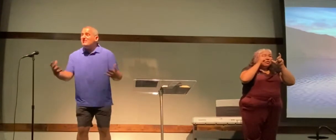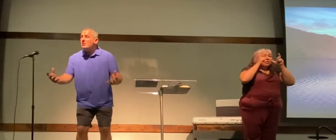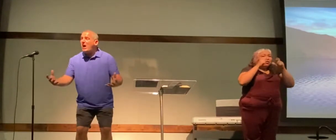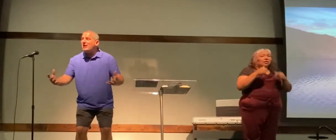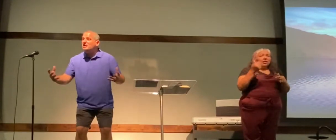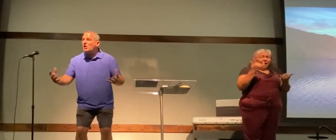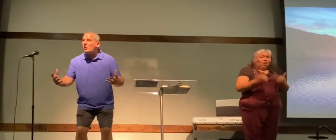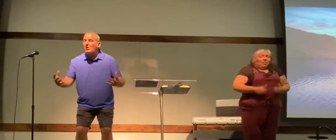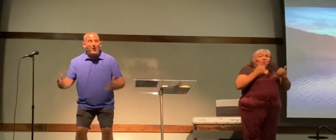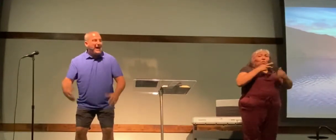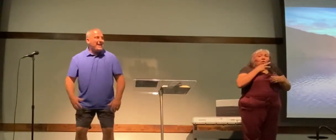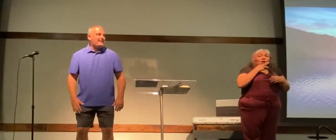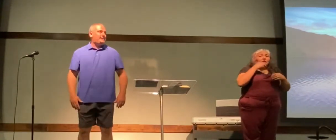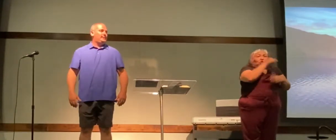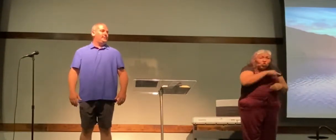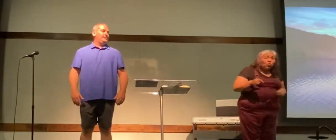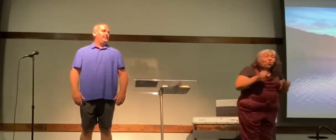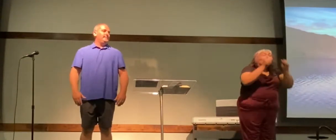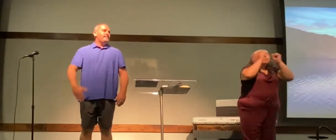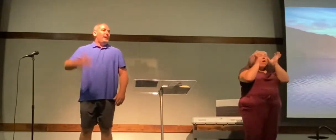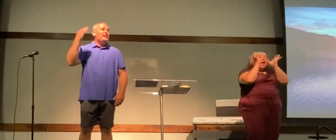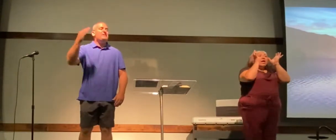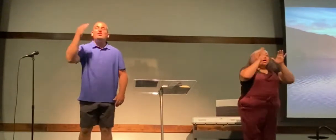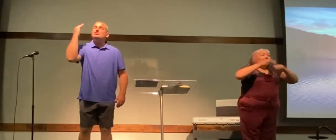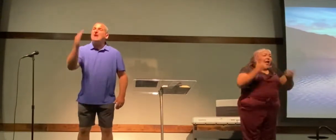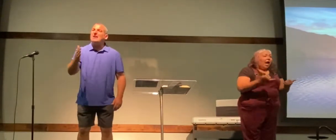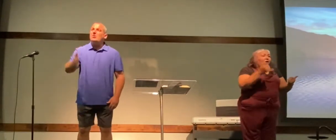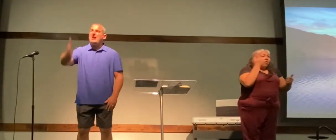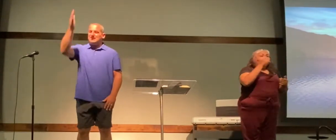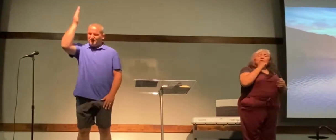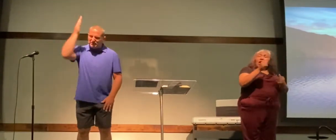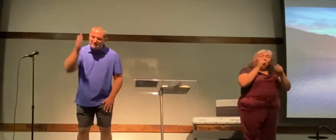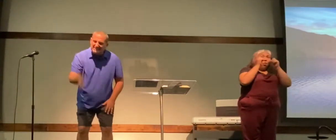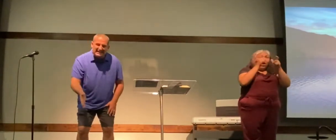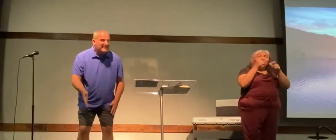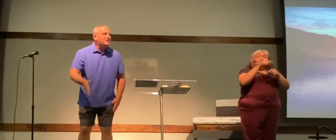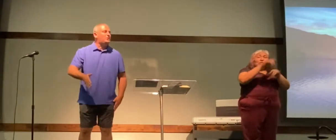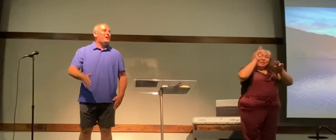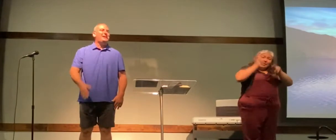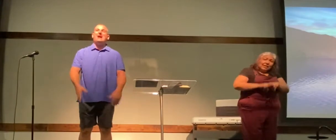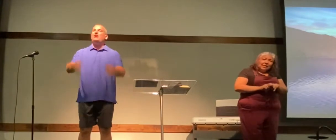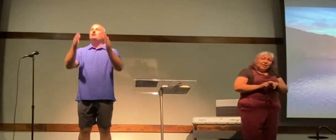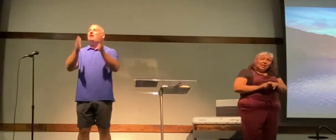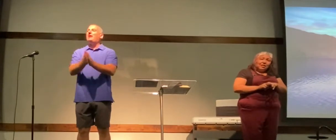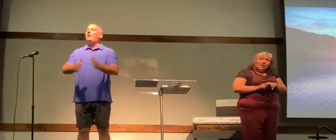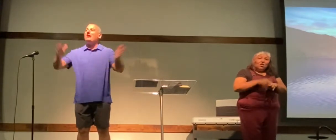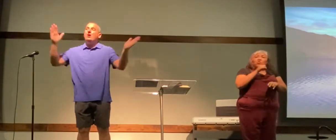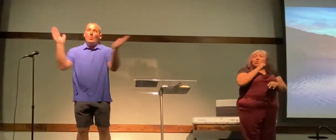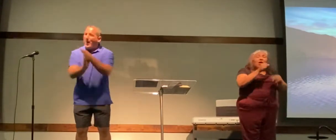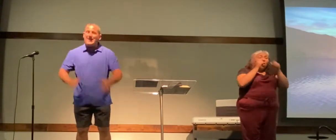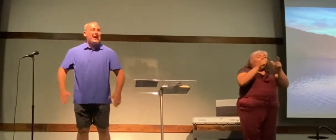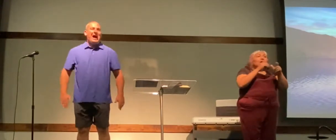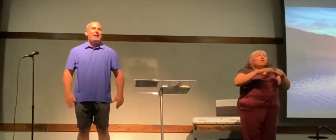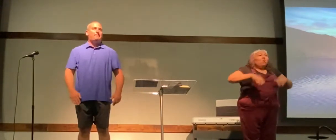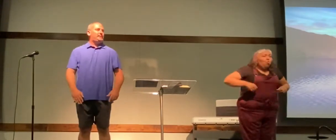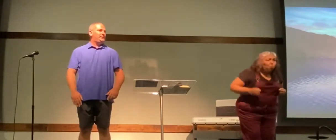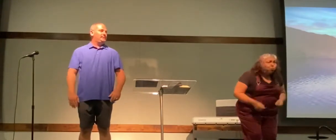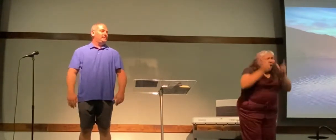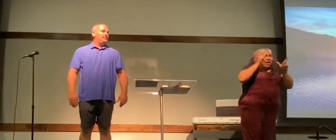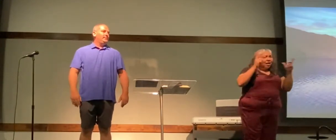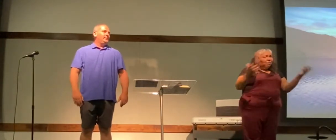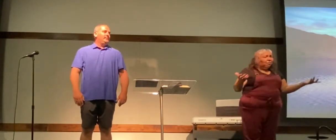Amen. Living Water, you're awake. And if you're not awake, and if you're sitting in here right now and you're not awake, wake up!